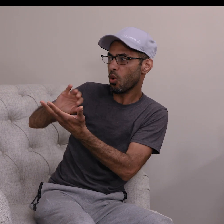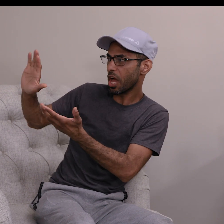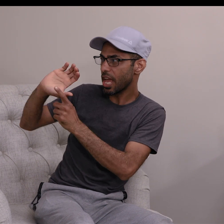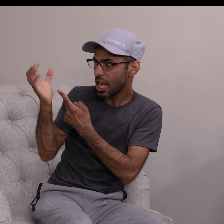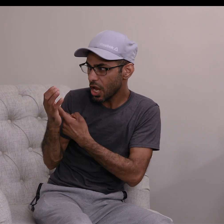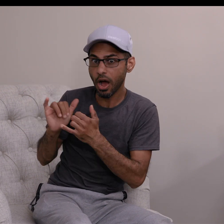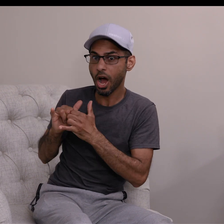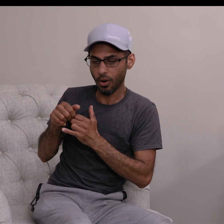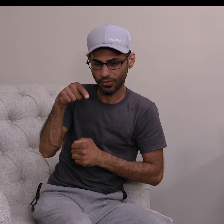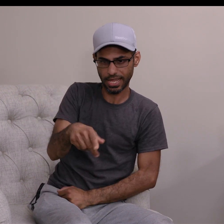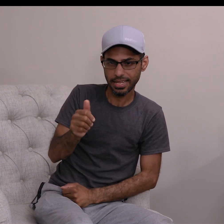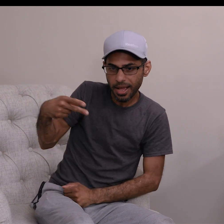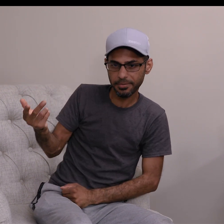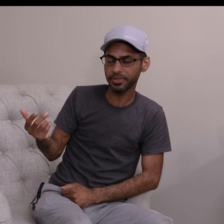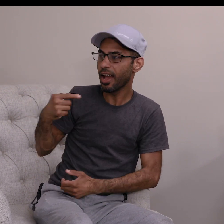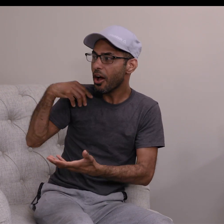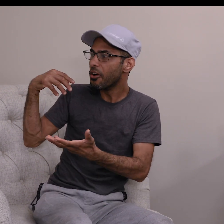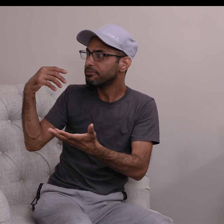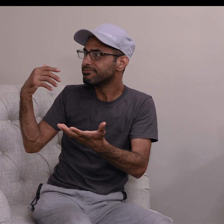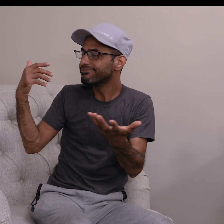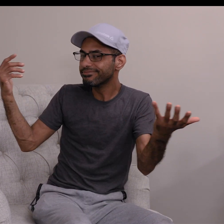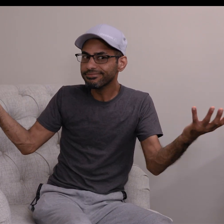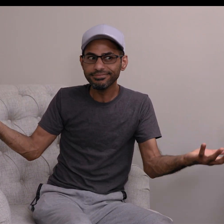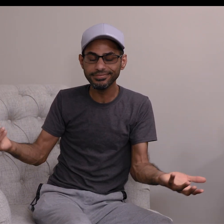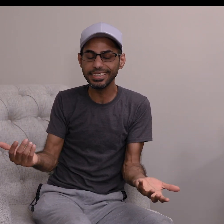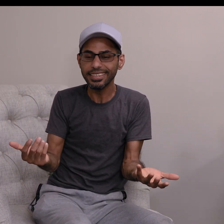And I've learned that culture, the Arabic culture,